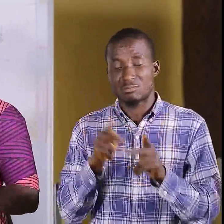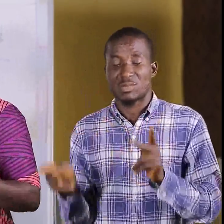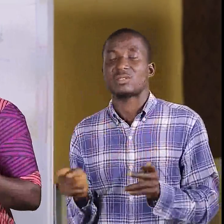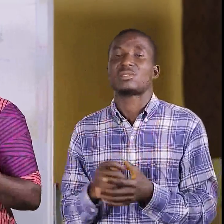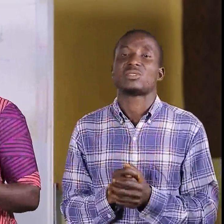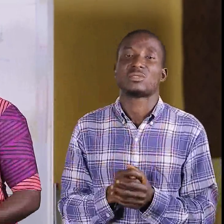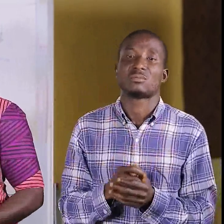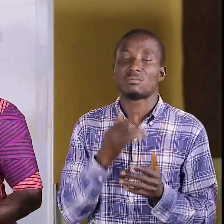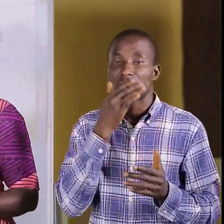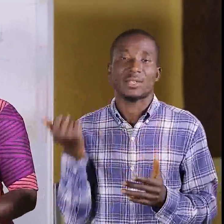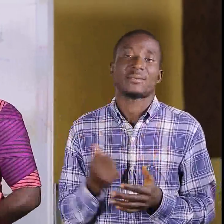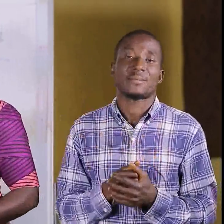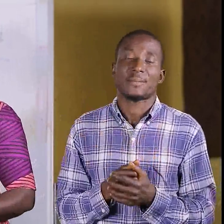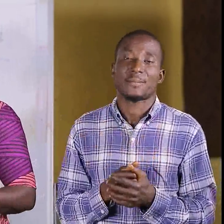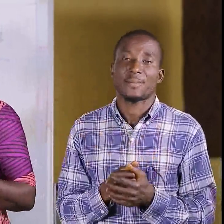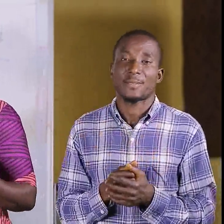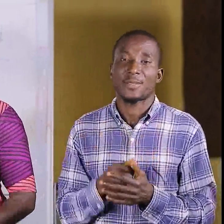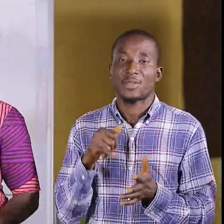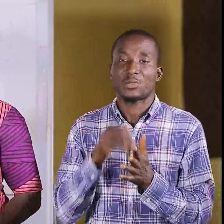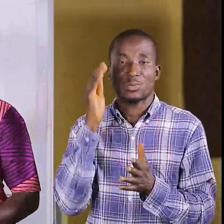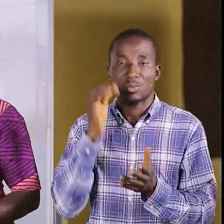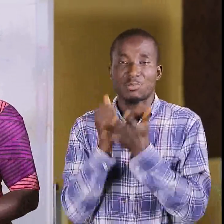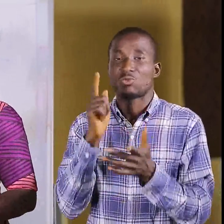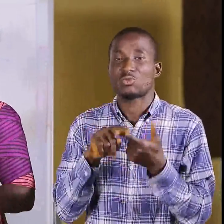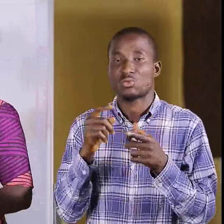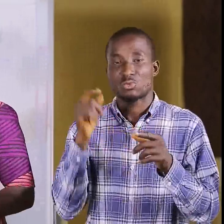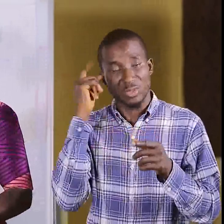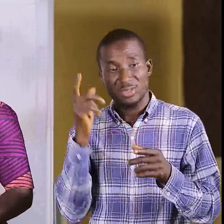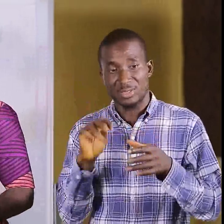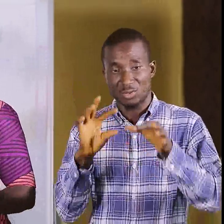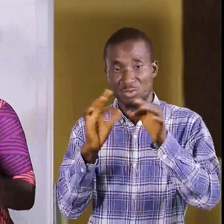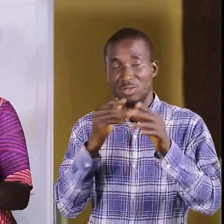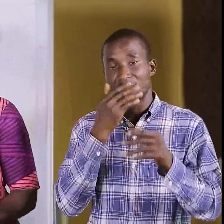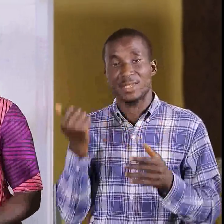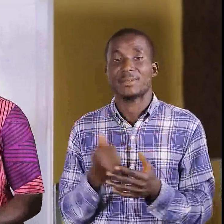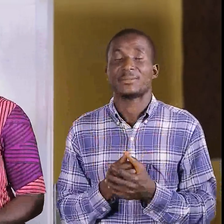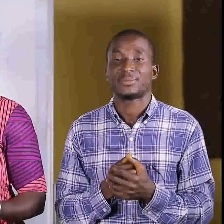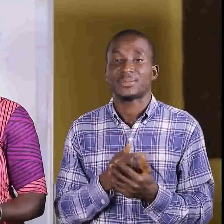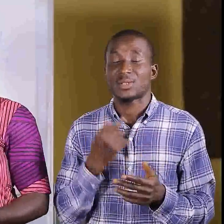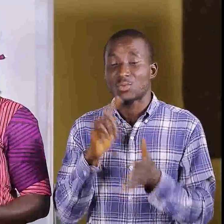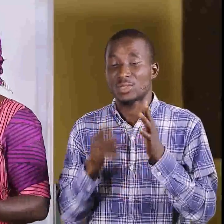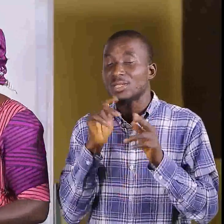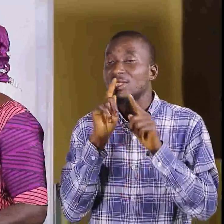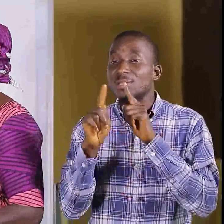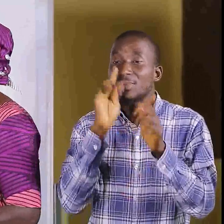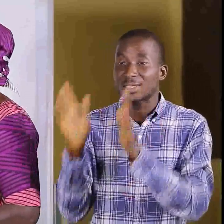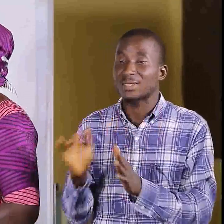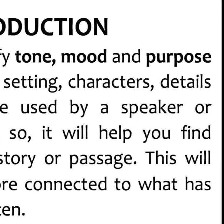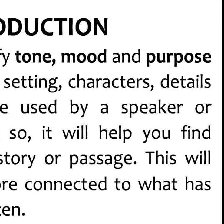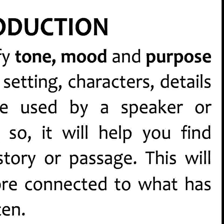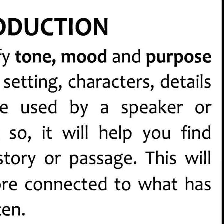passage better, it will help you understand the story better, and it will help you understand what the speaker is saying to you